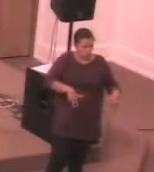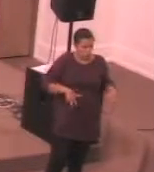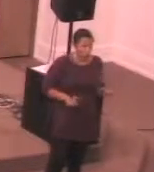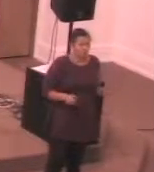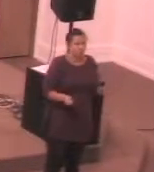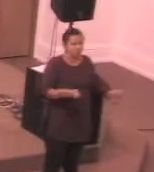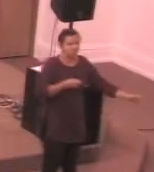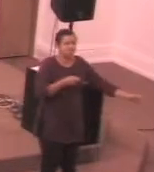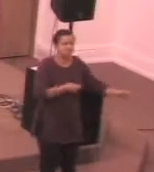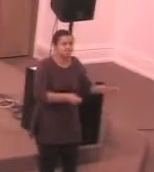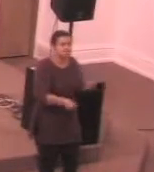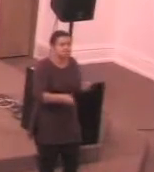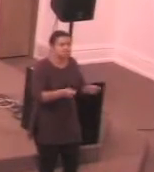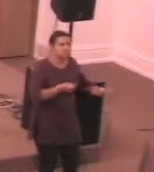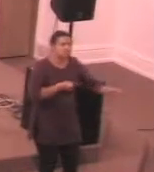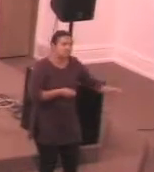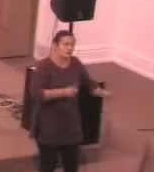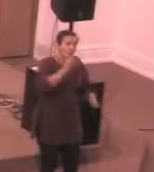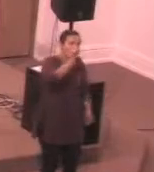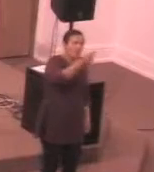on your